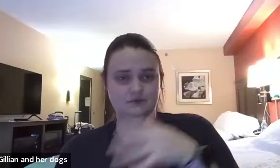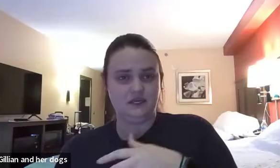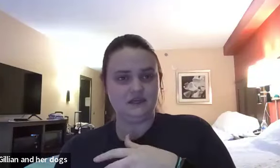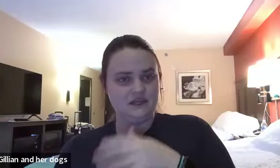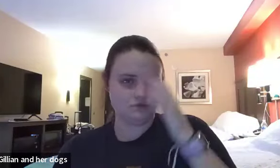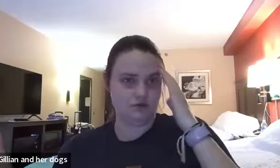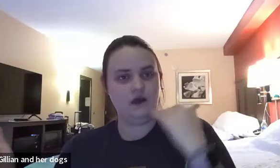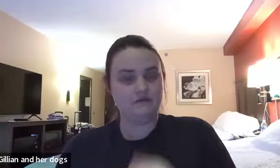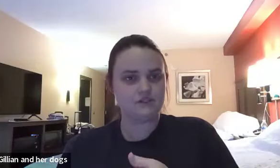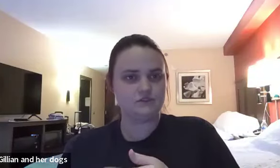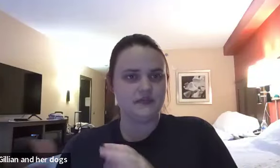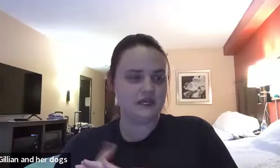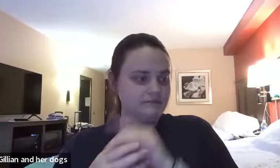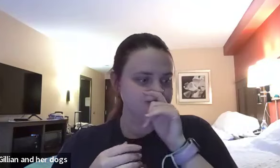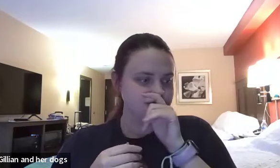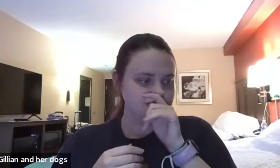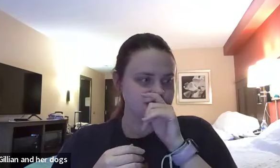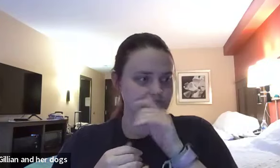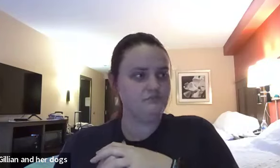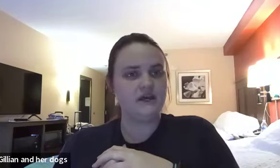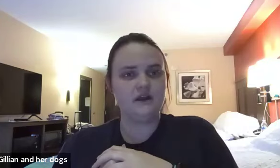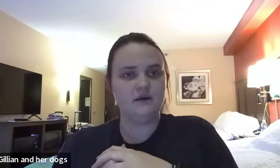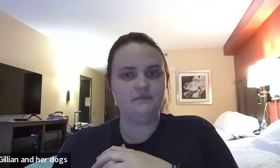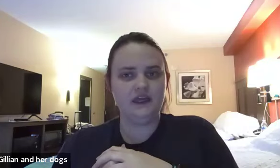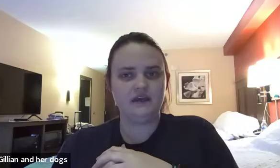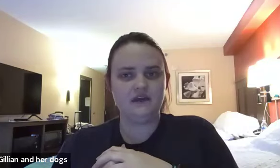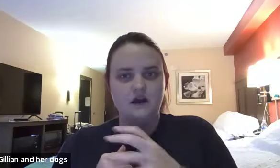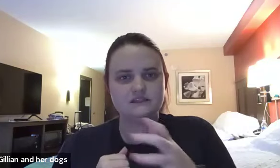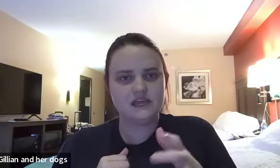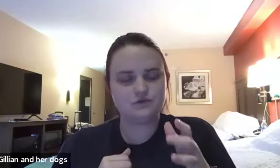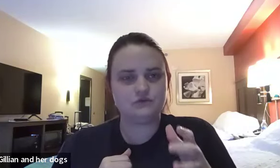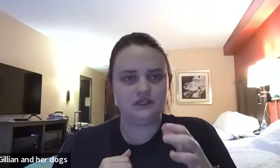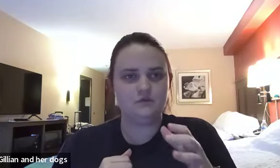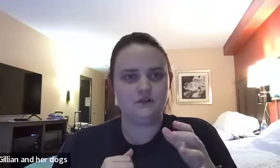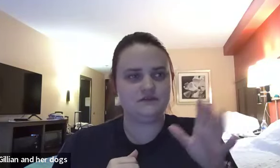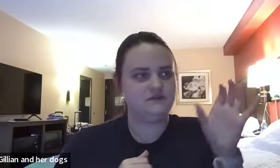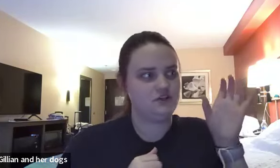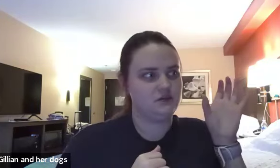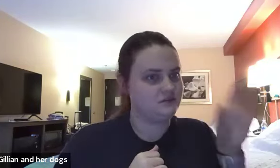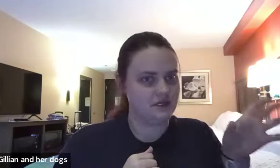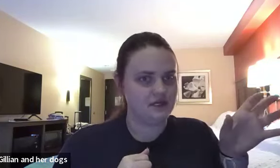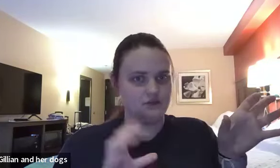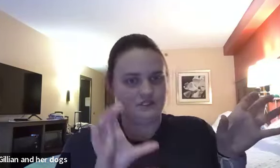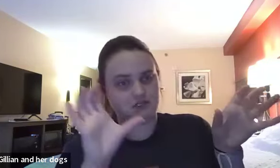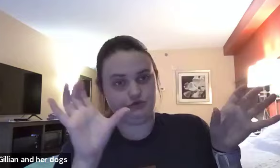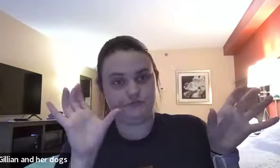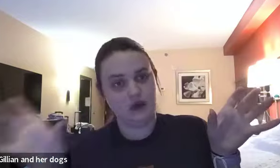spaghetti days where we will have actual spaghetti. But like context will really help clarify if you're talking about spaghetti versus actual just